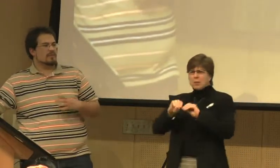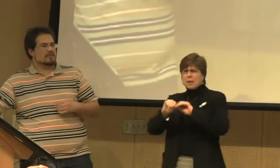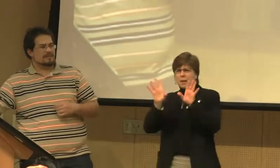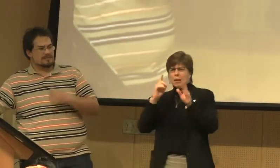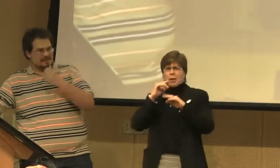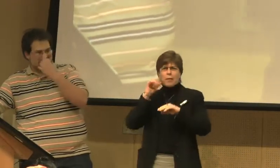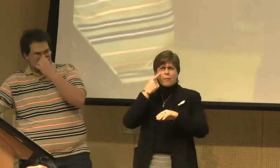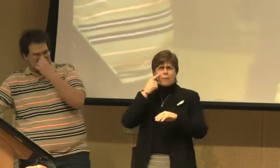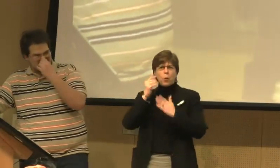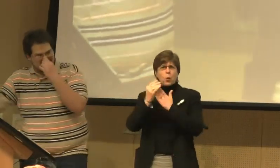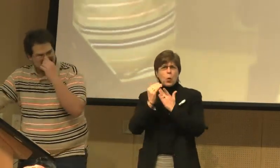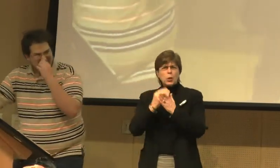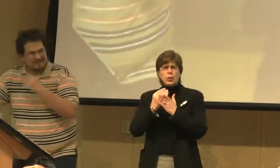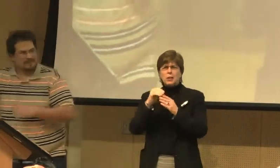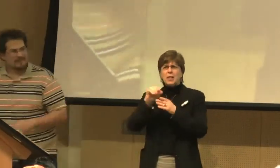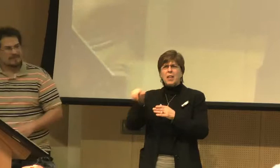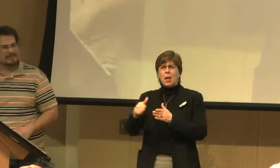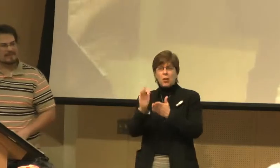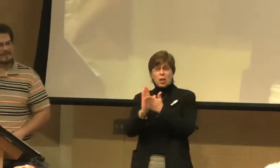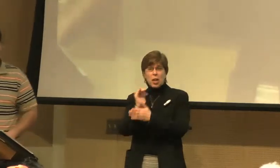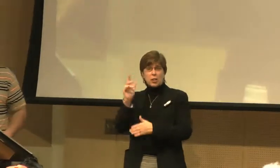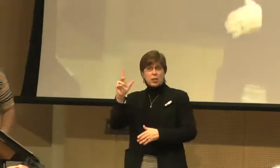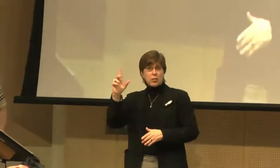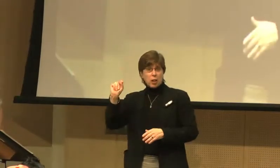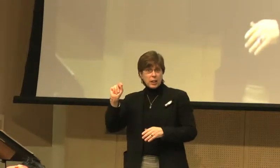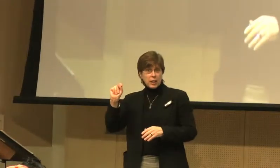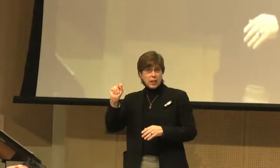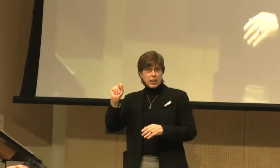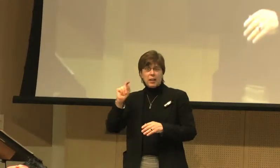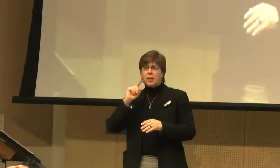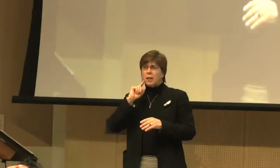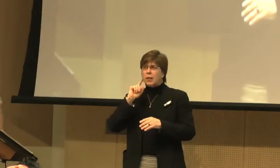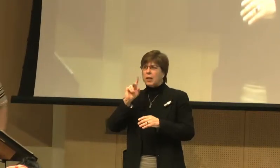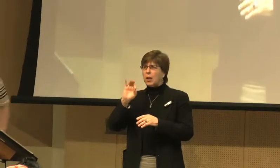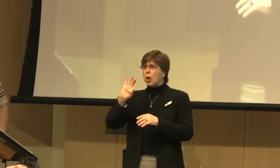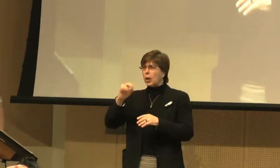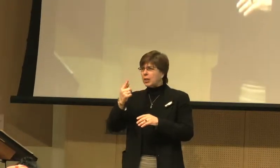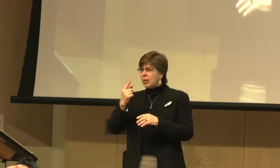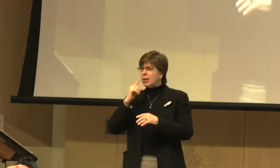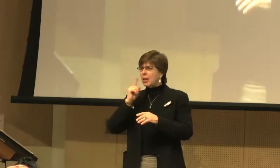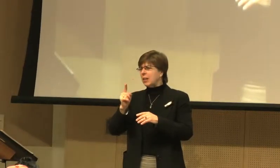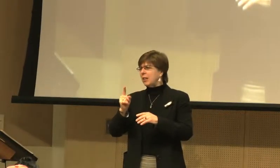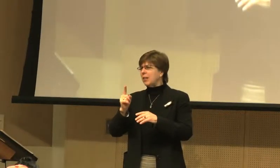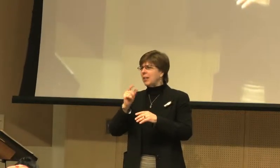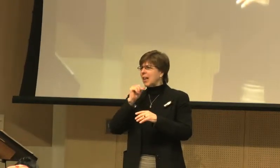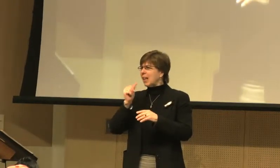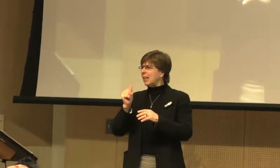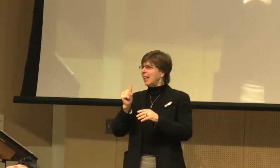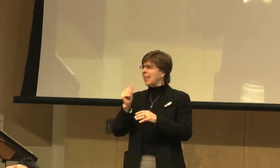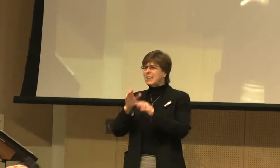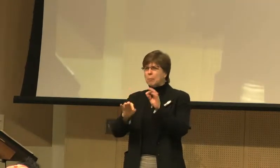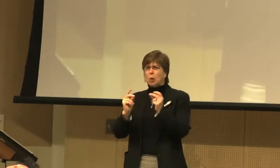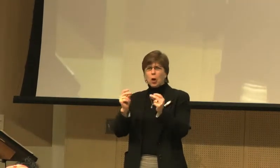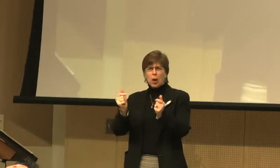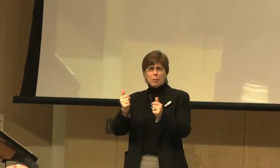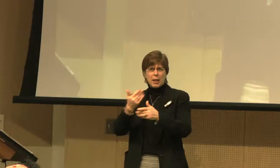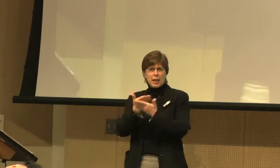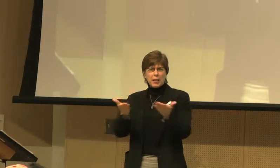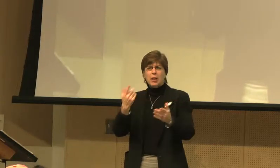please. It is that for courses in the other colleges of RIT, the auditing is not a simple automatic thing